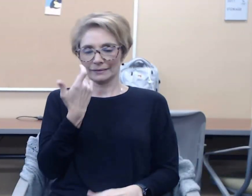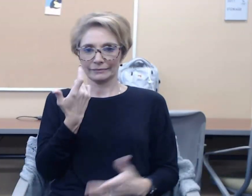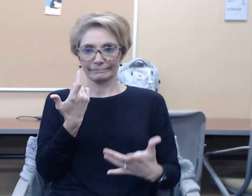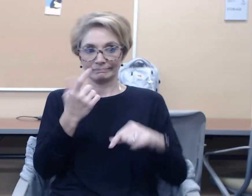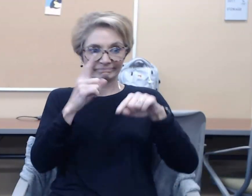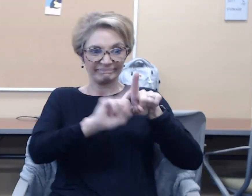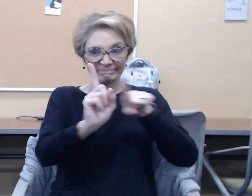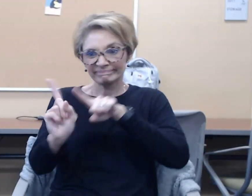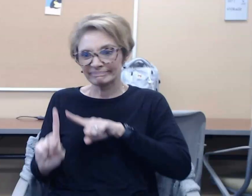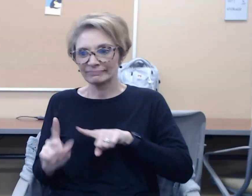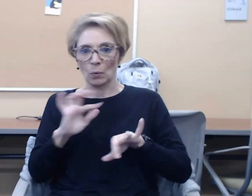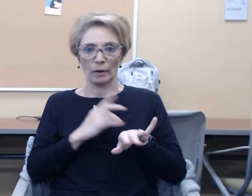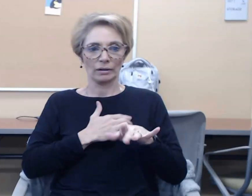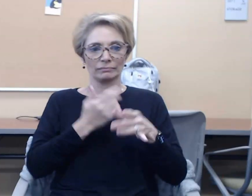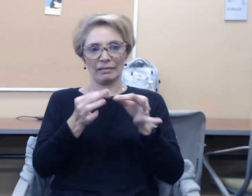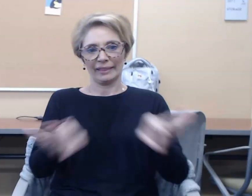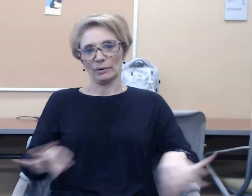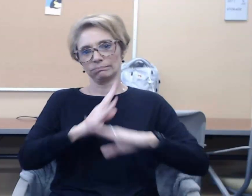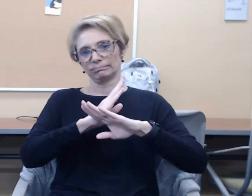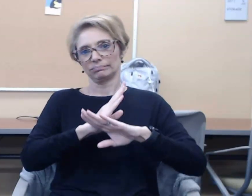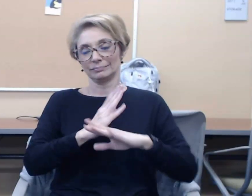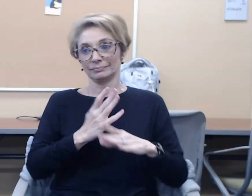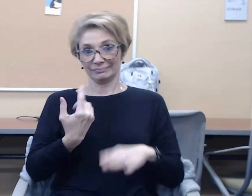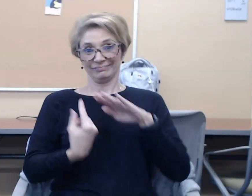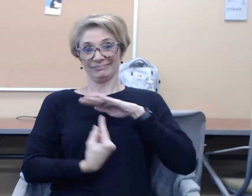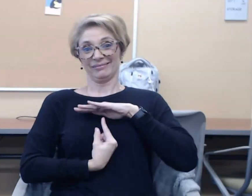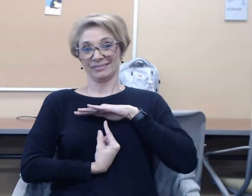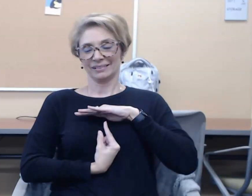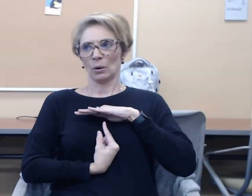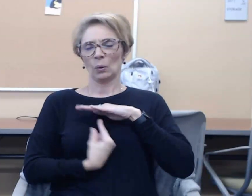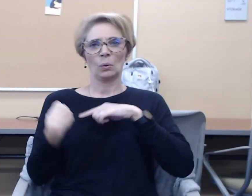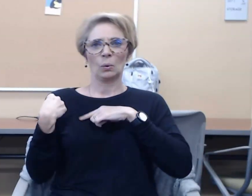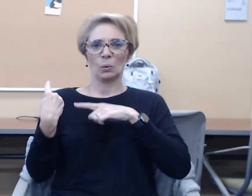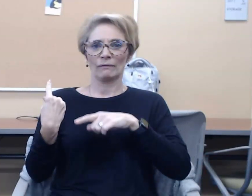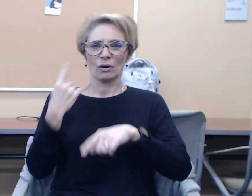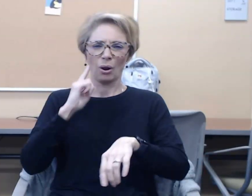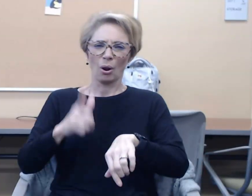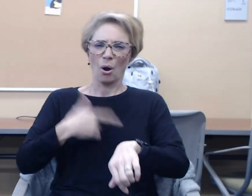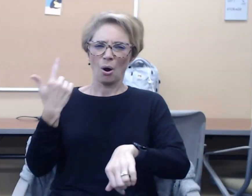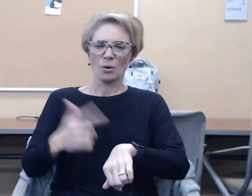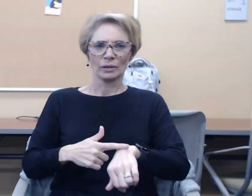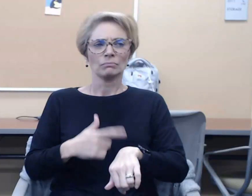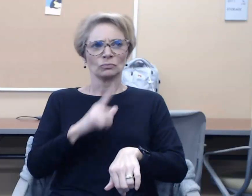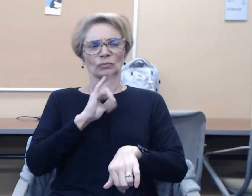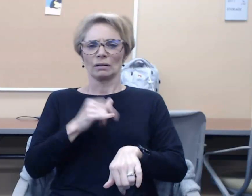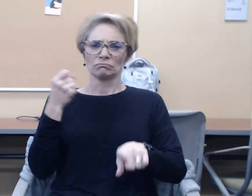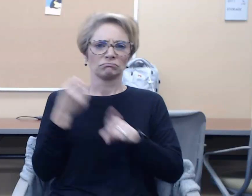barriers. So isolation, especially over extended periods of time, can take a significant toll on one's mental